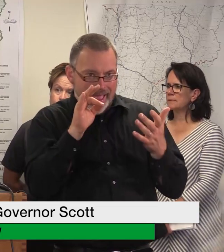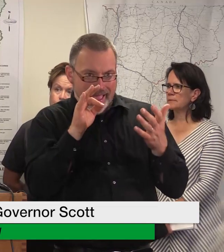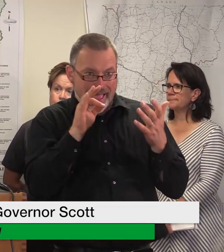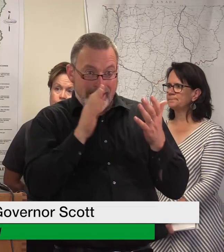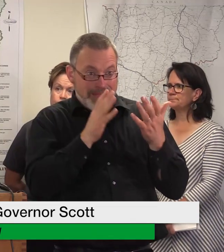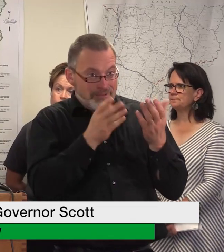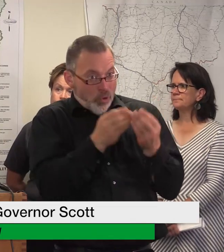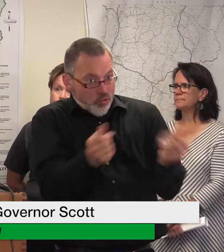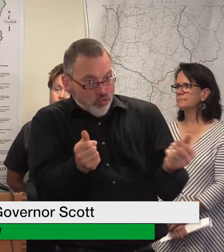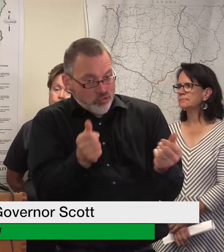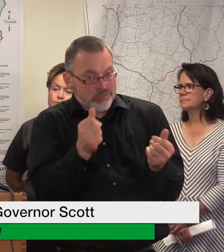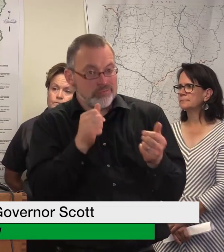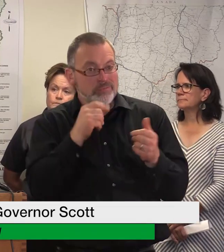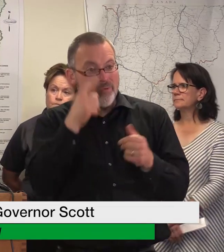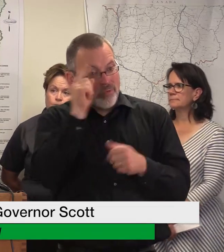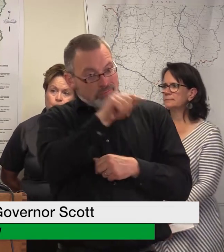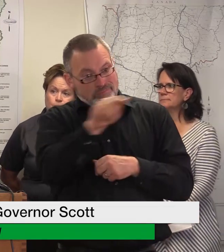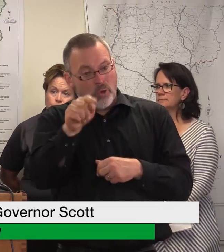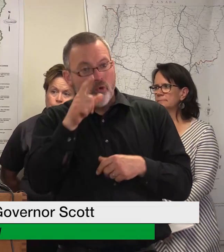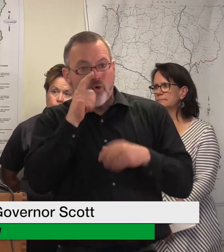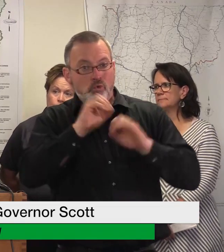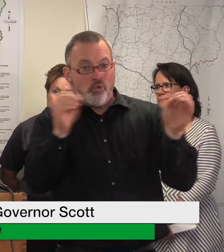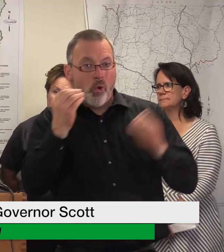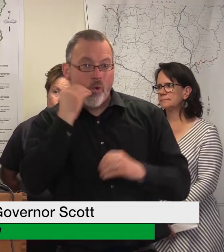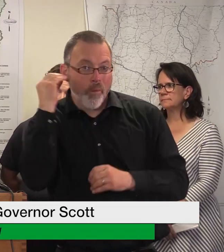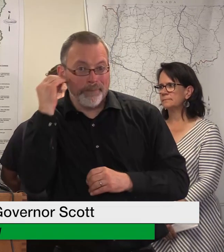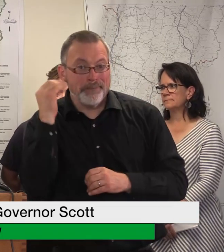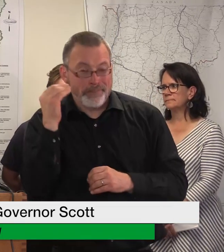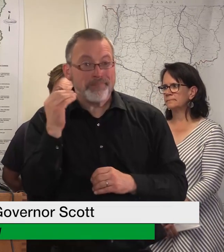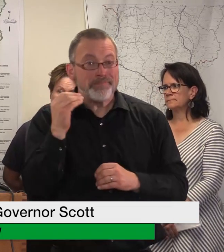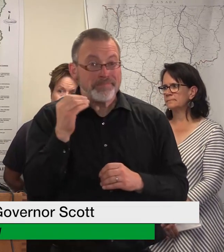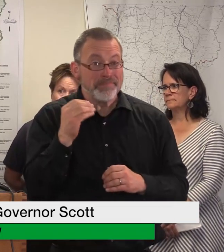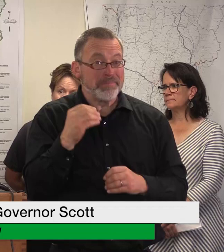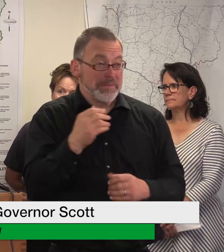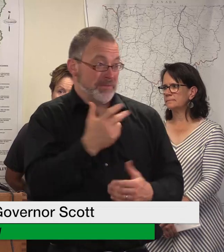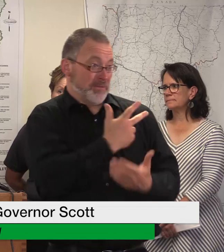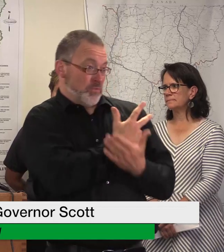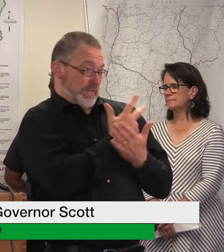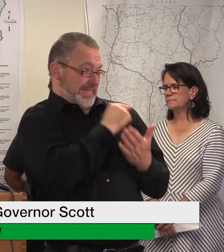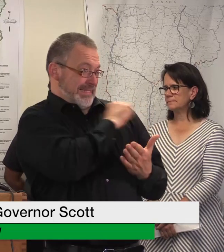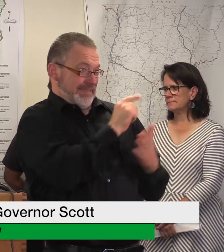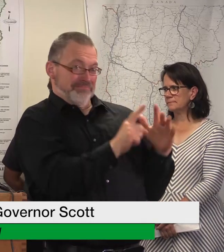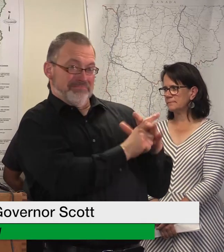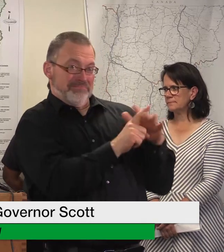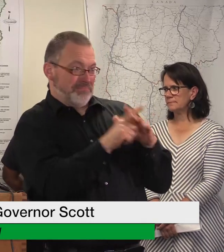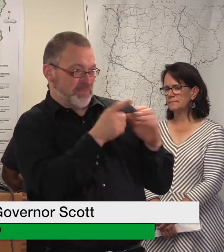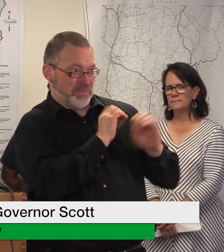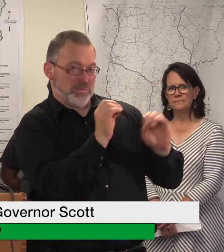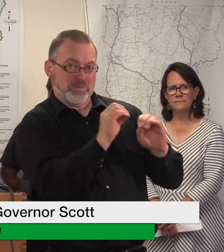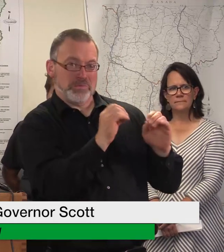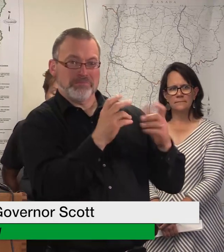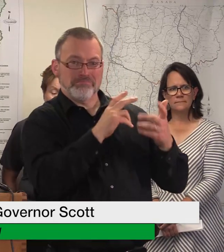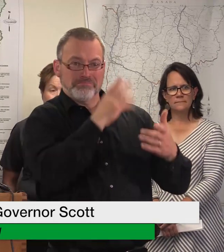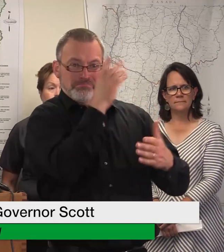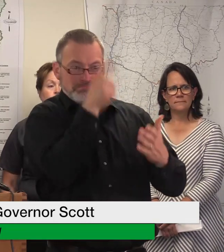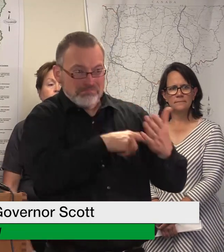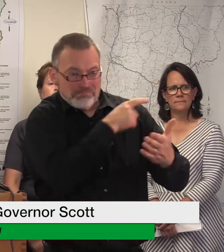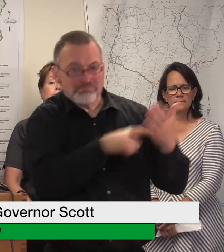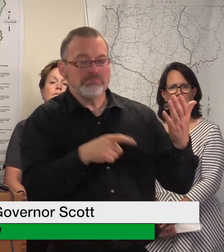We saw in this event, as opposed to Irene, There are many more